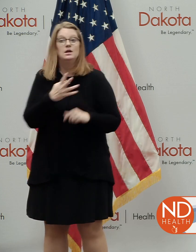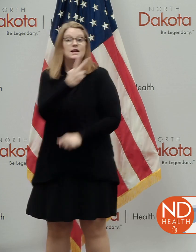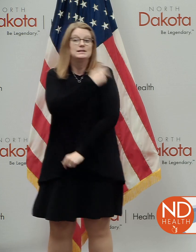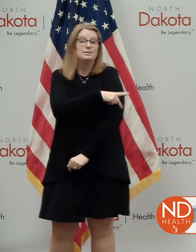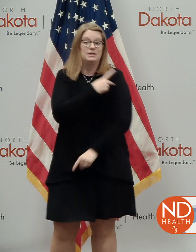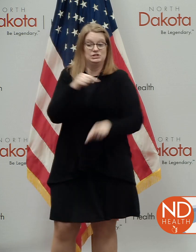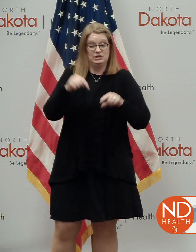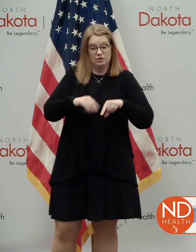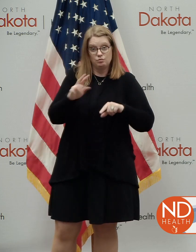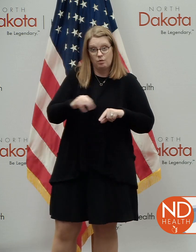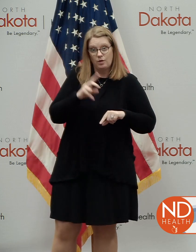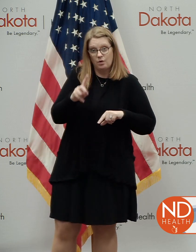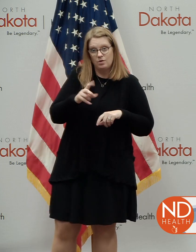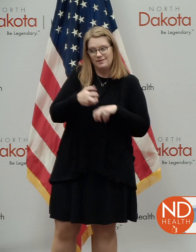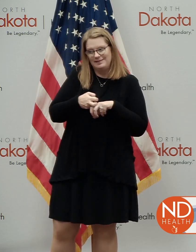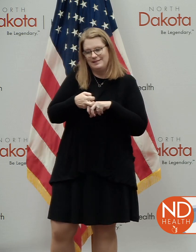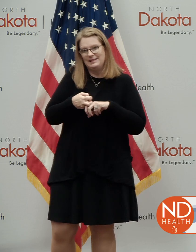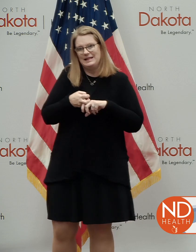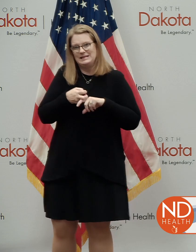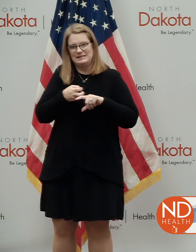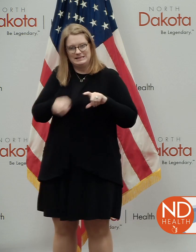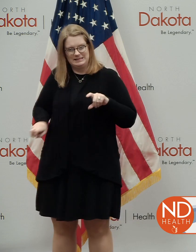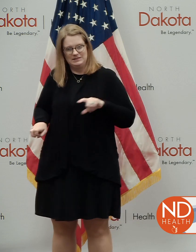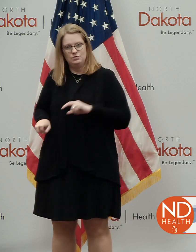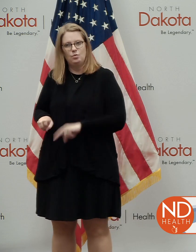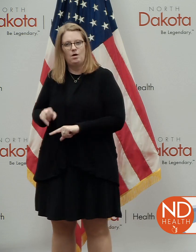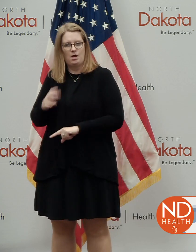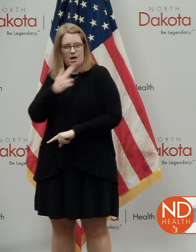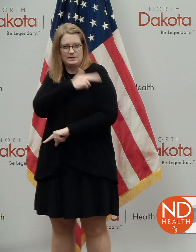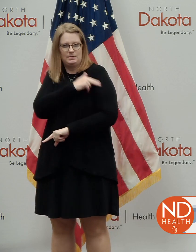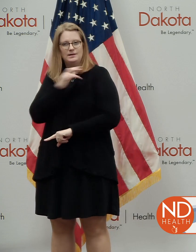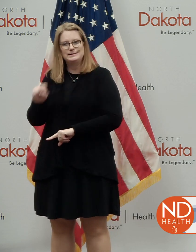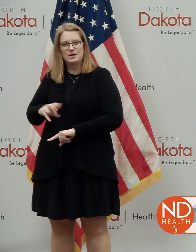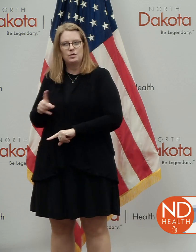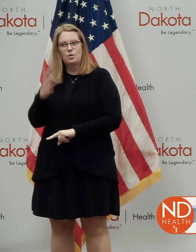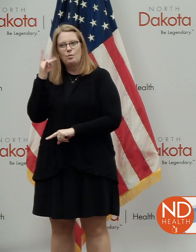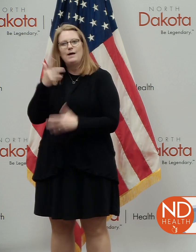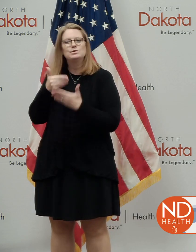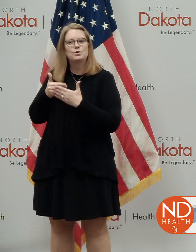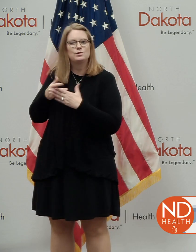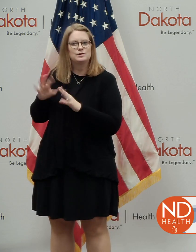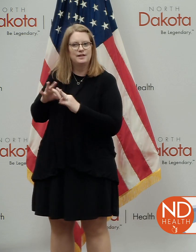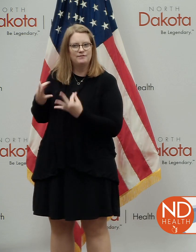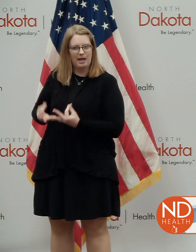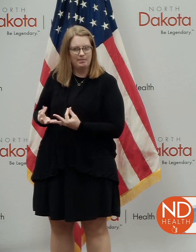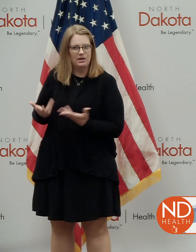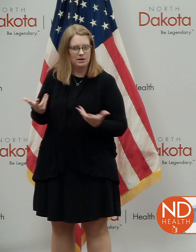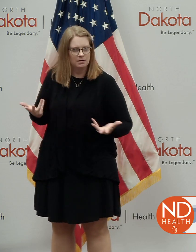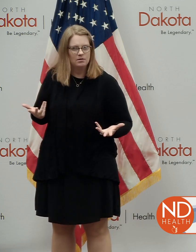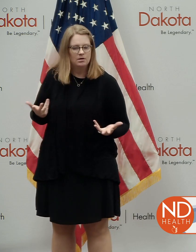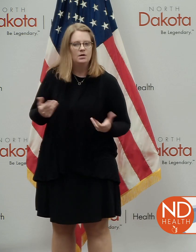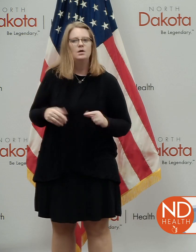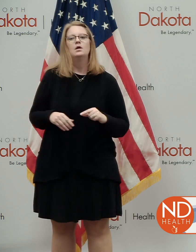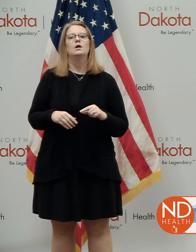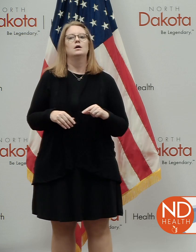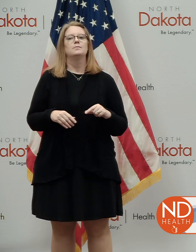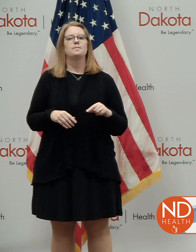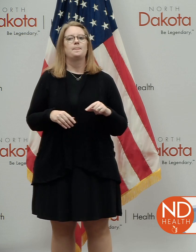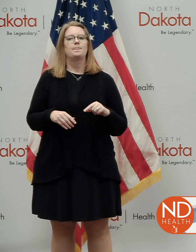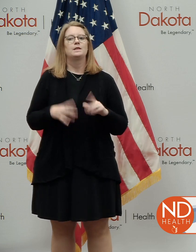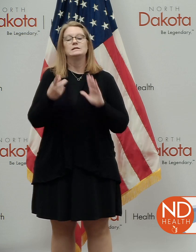North Dakota who went to a hospital in South Dakota. And so sometimes people, the natural